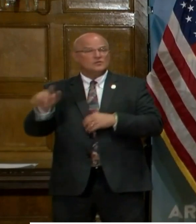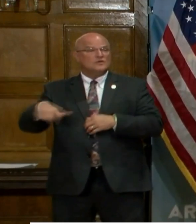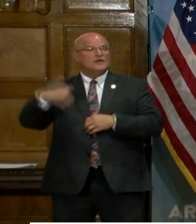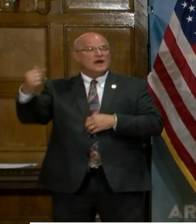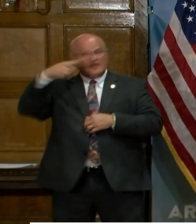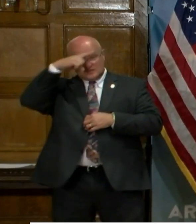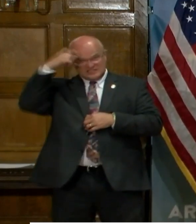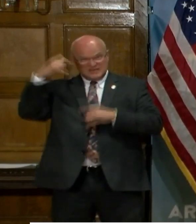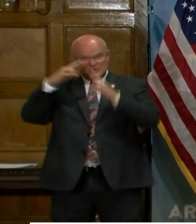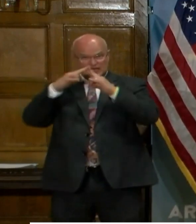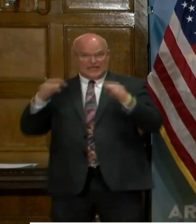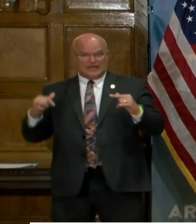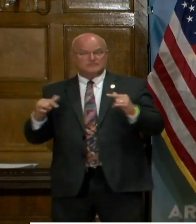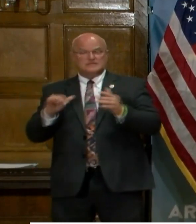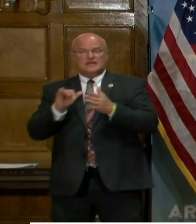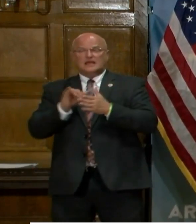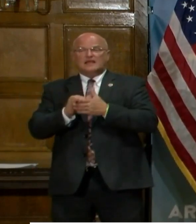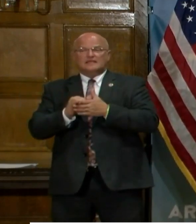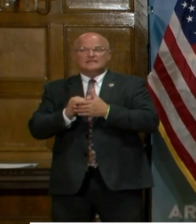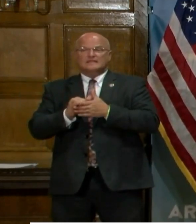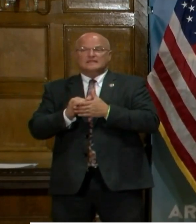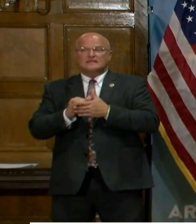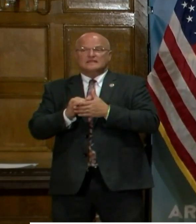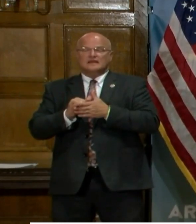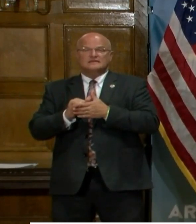other summer camps that may,